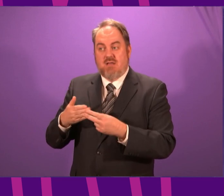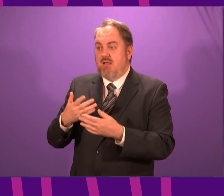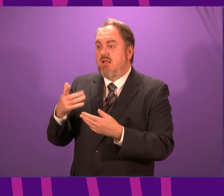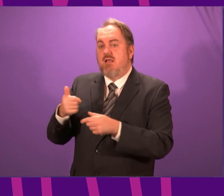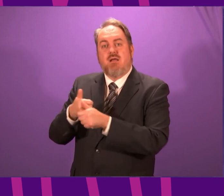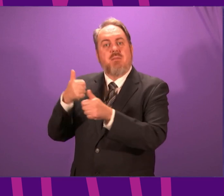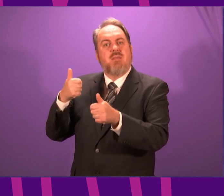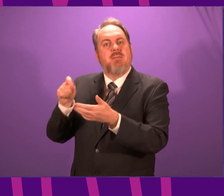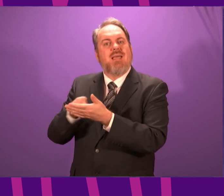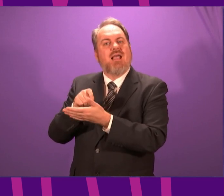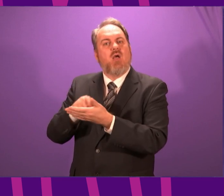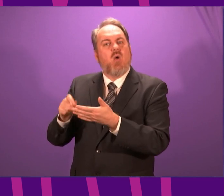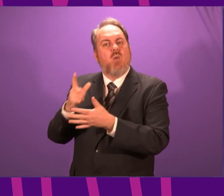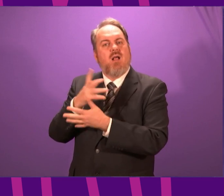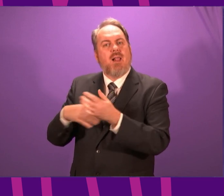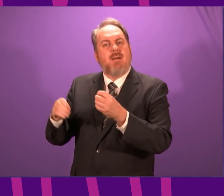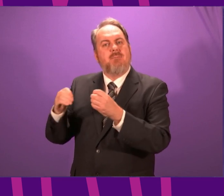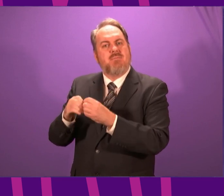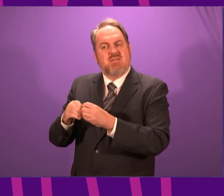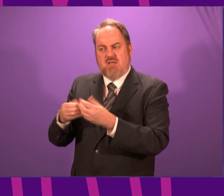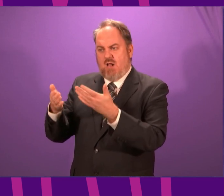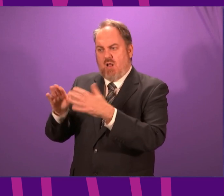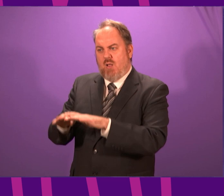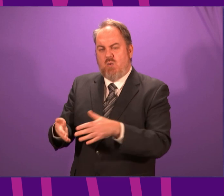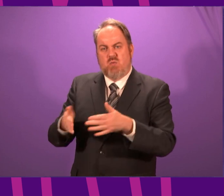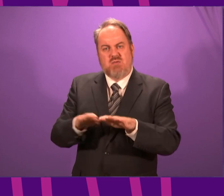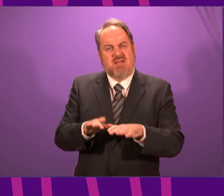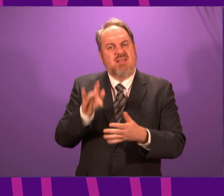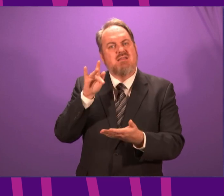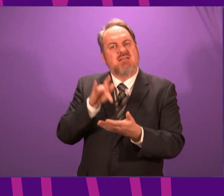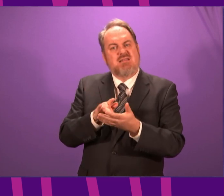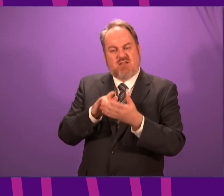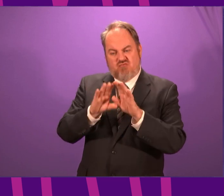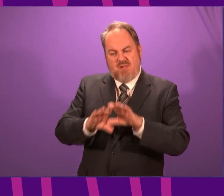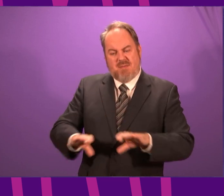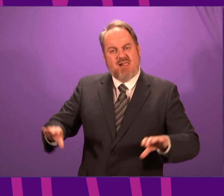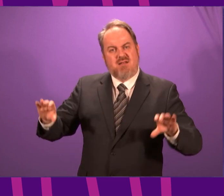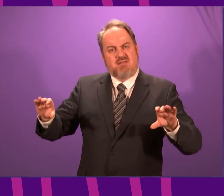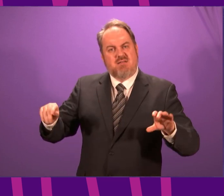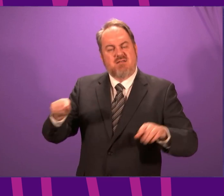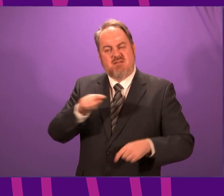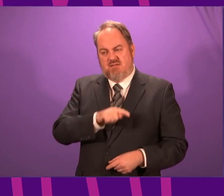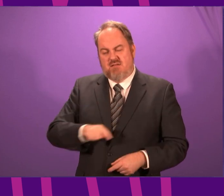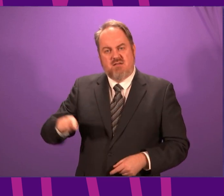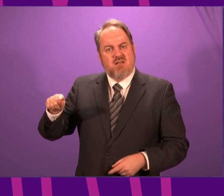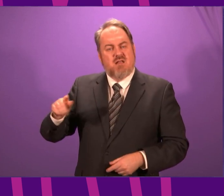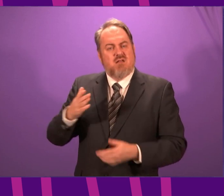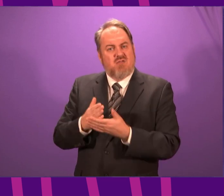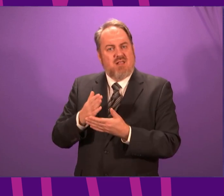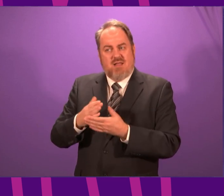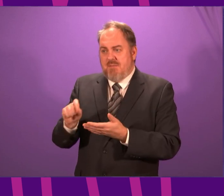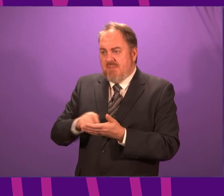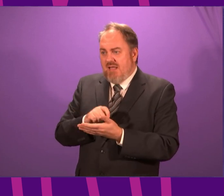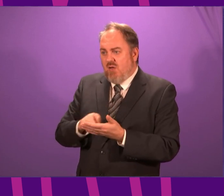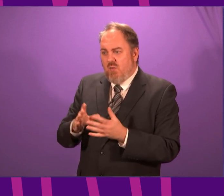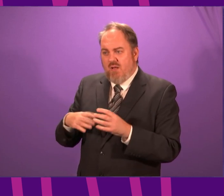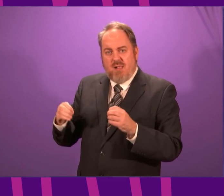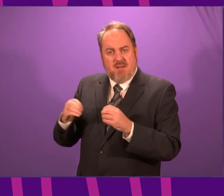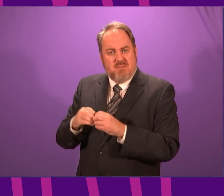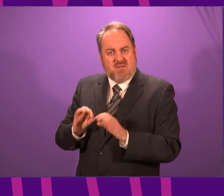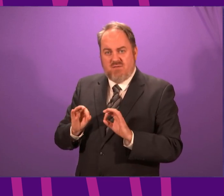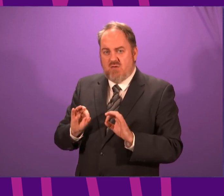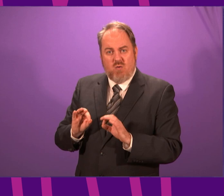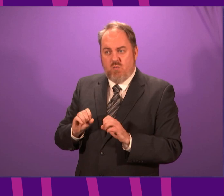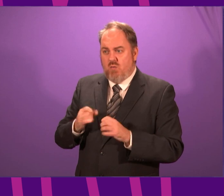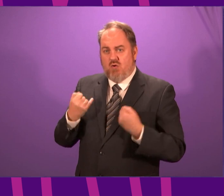operators. Bingo clubs are currently closed within the Central Belt, and I'm informed that bingo clubs have had no